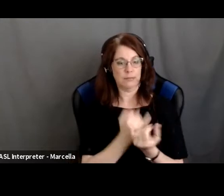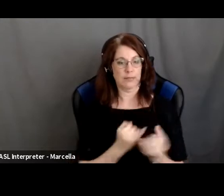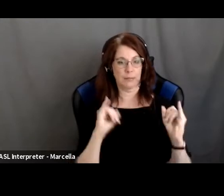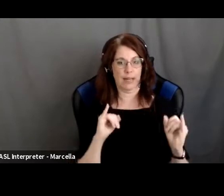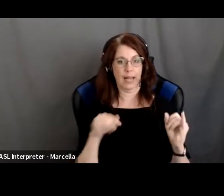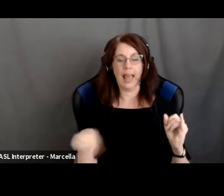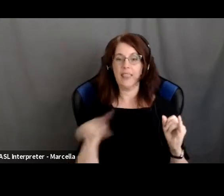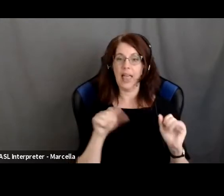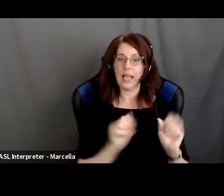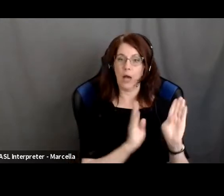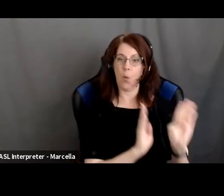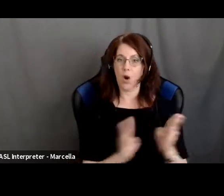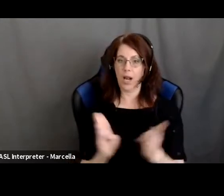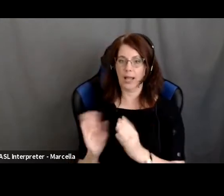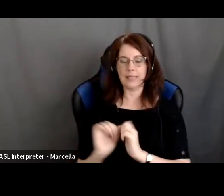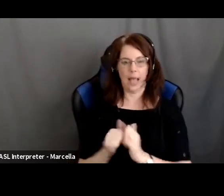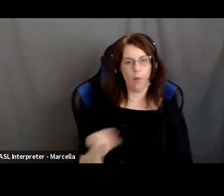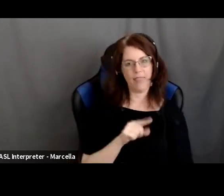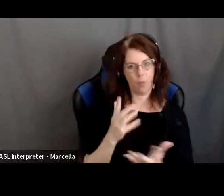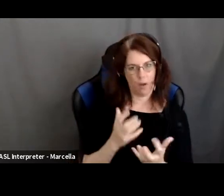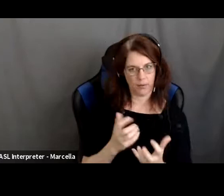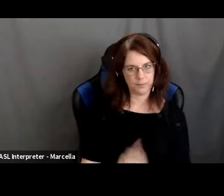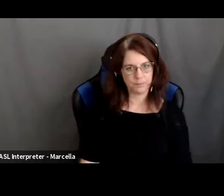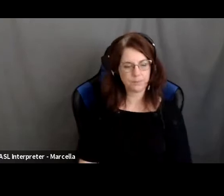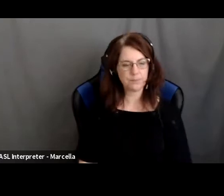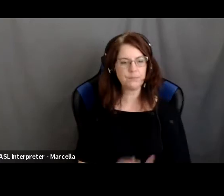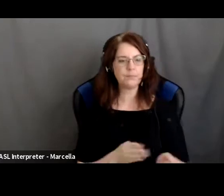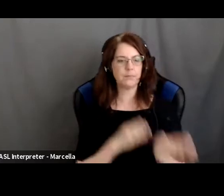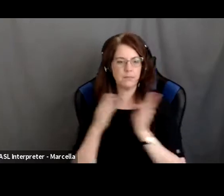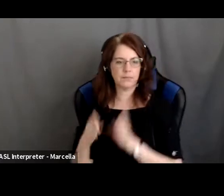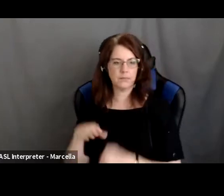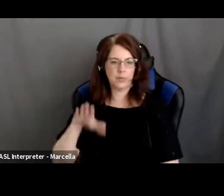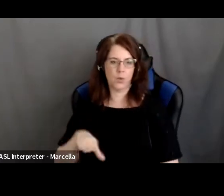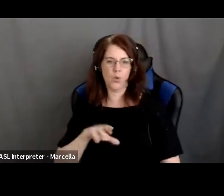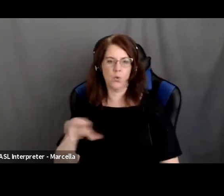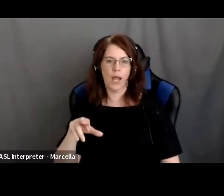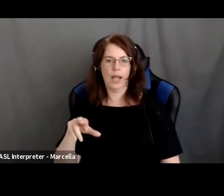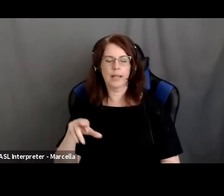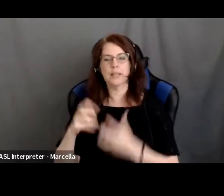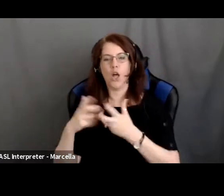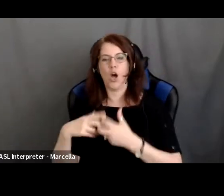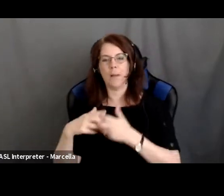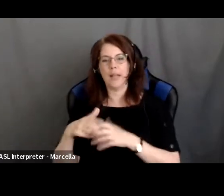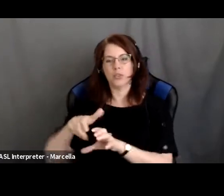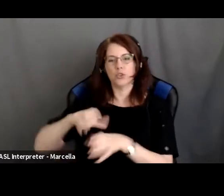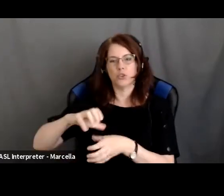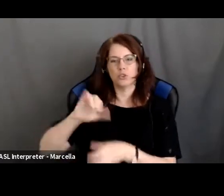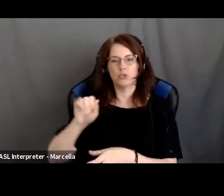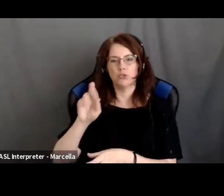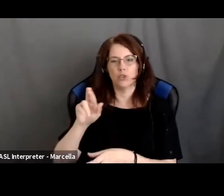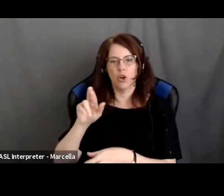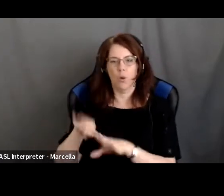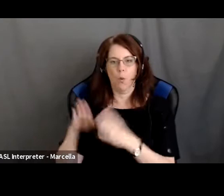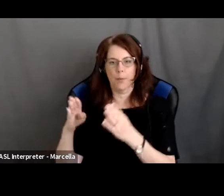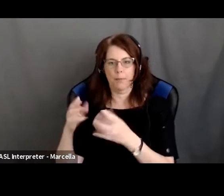can organize it the way they want. And then in the lower right-hand corner, we just have an automated jar opener. So